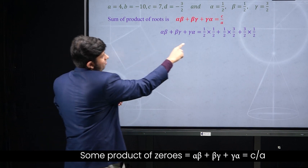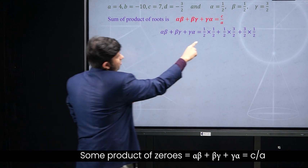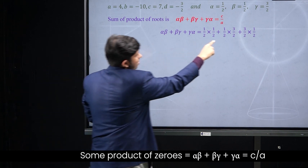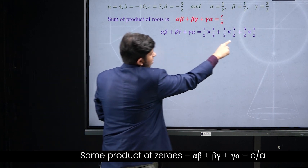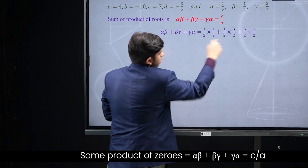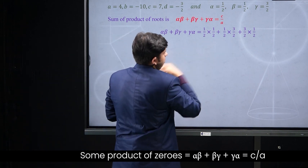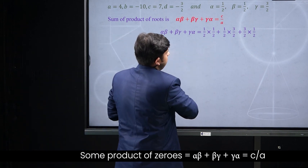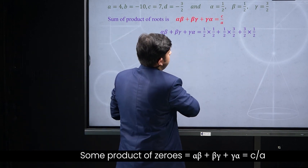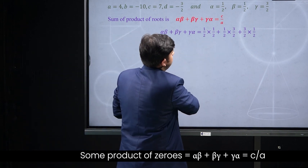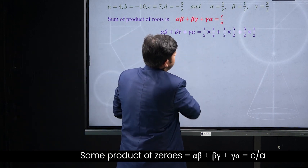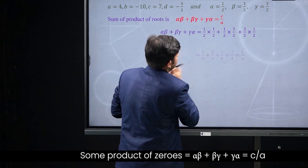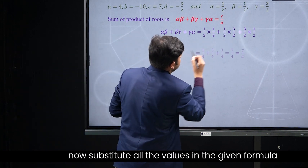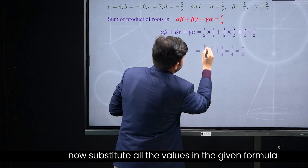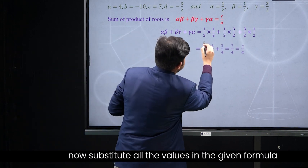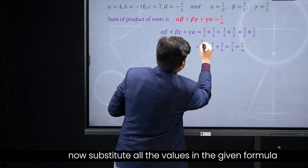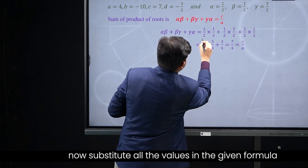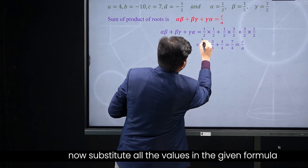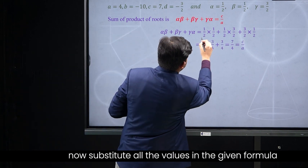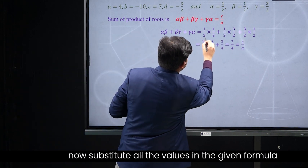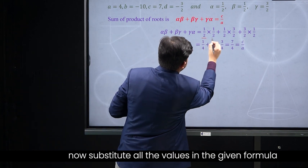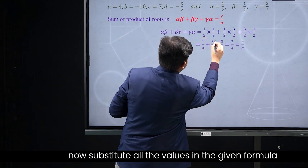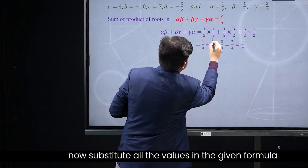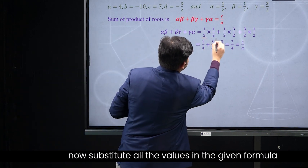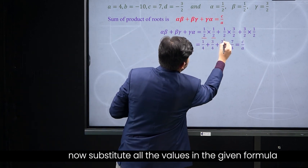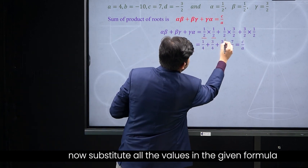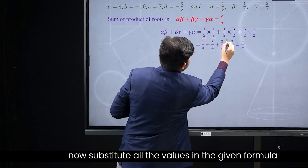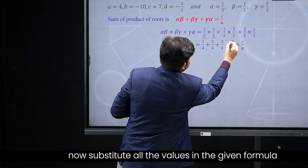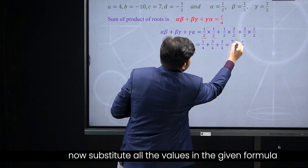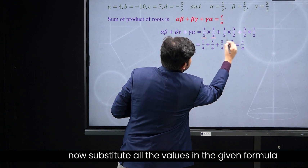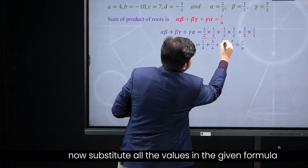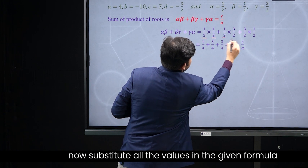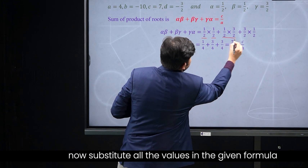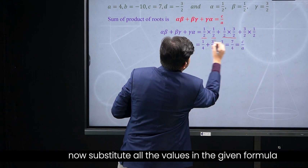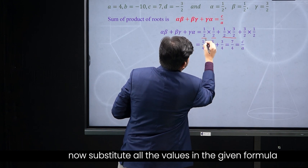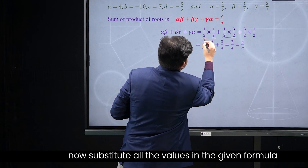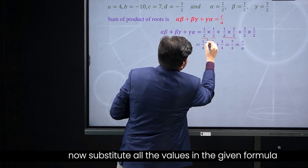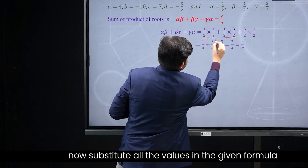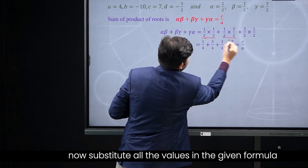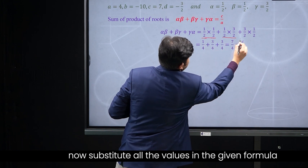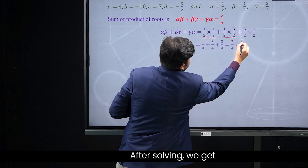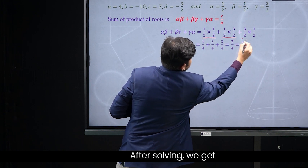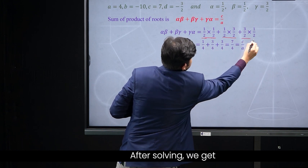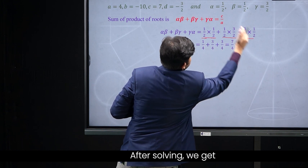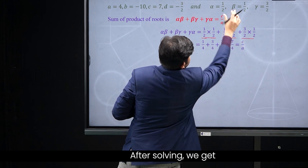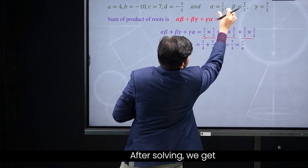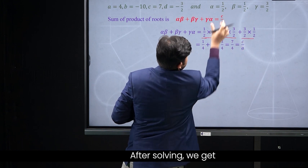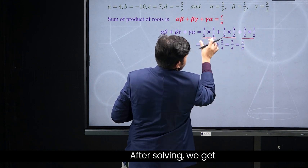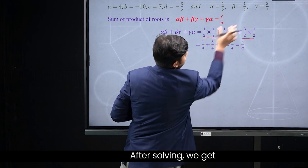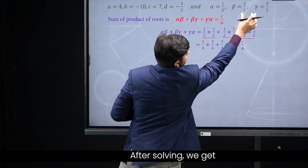a. Now substitute all the values in the given formula. After solving, we get